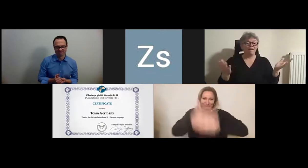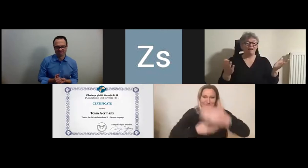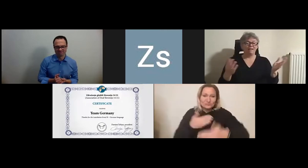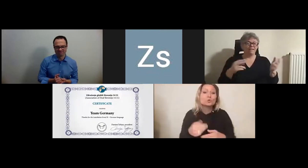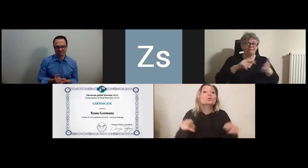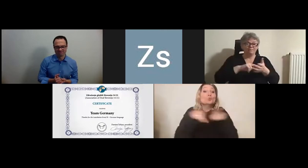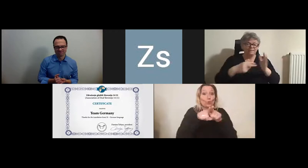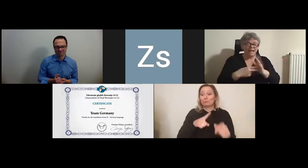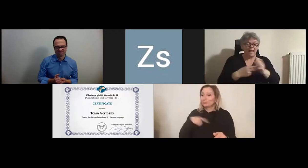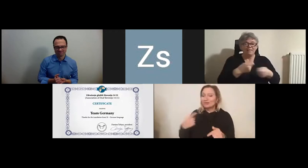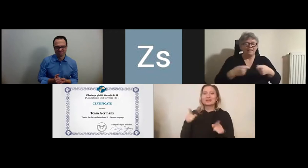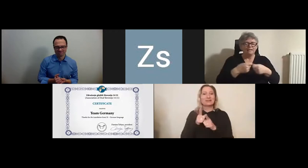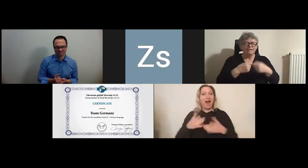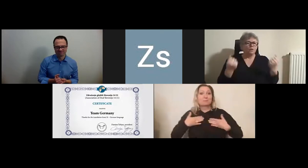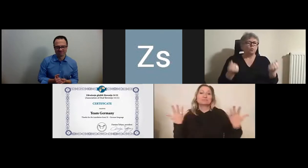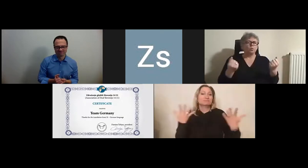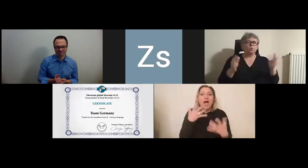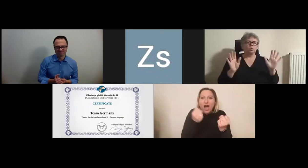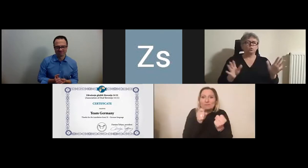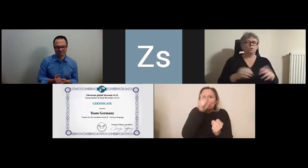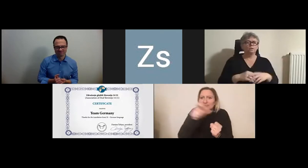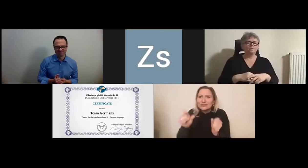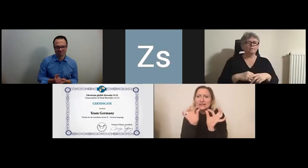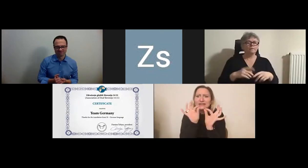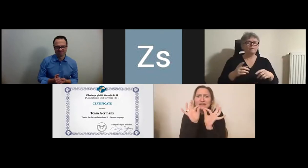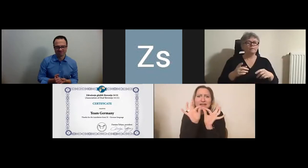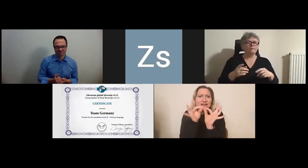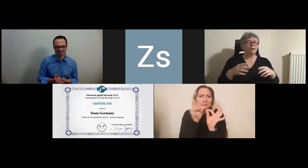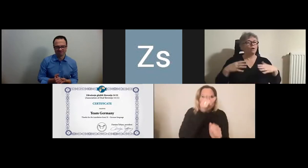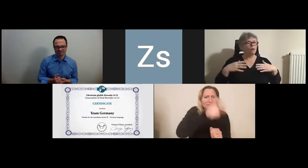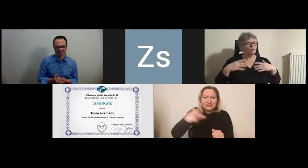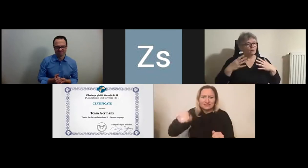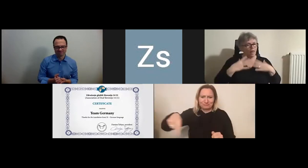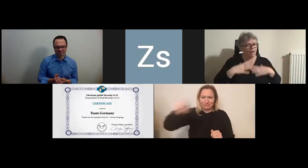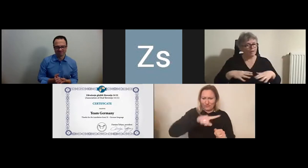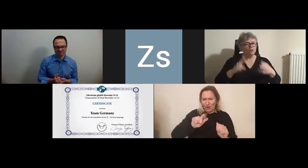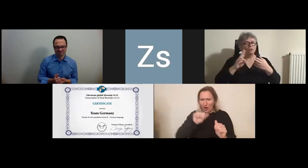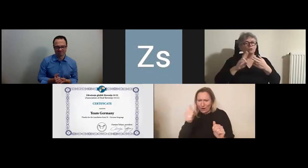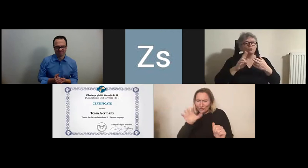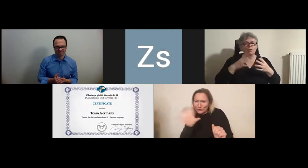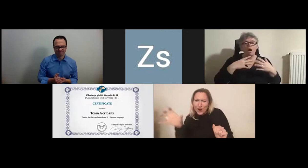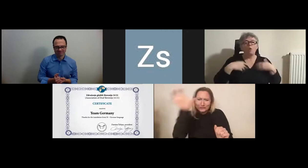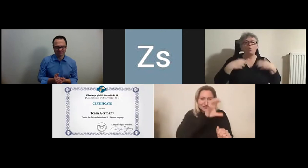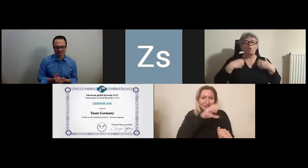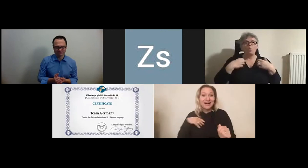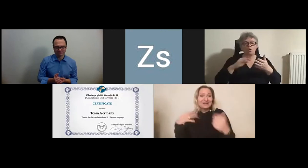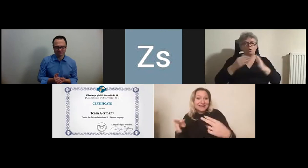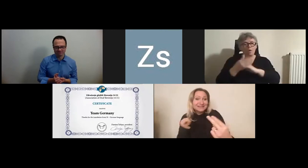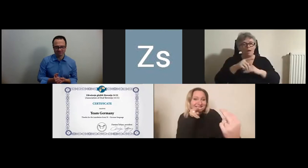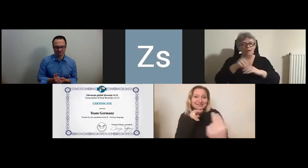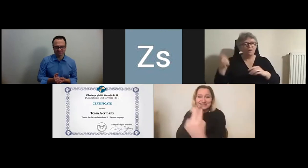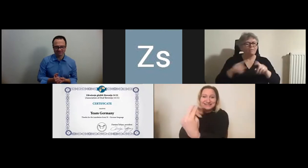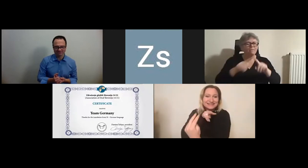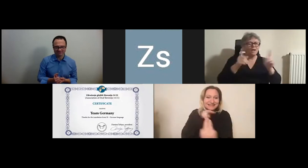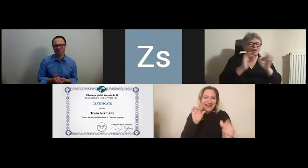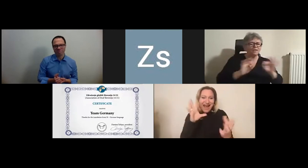this season. It's absolutely at the right time. The technology now is there. Thanks also for this